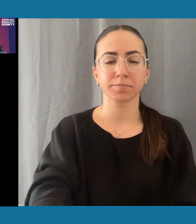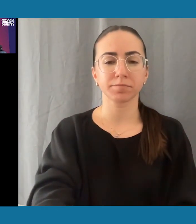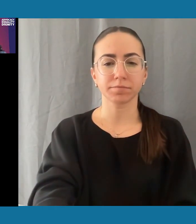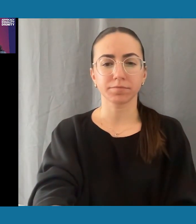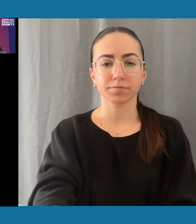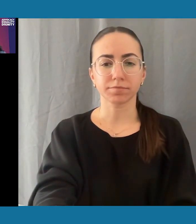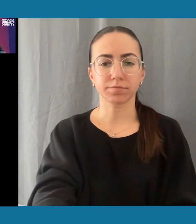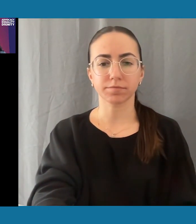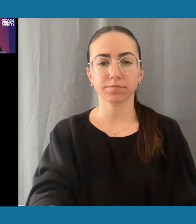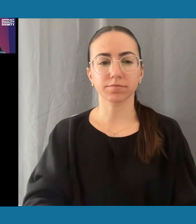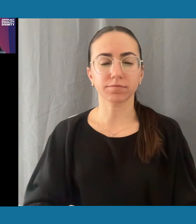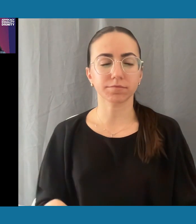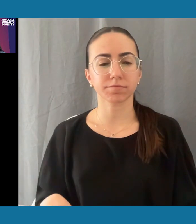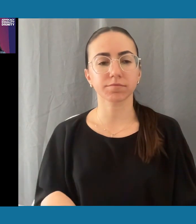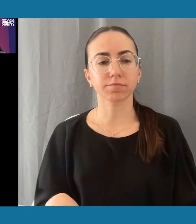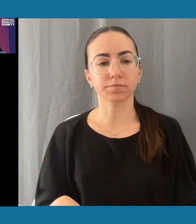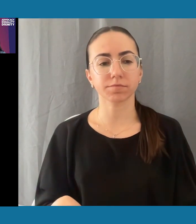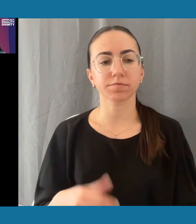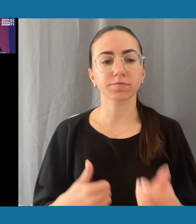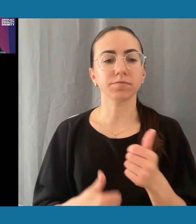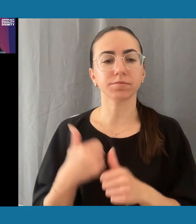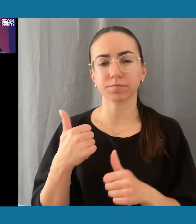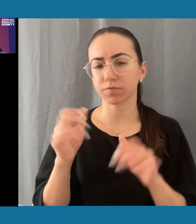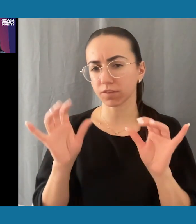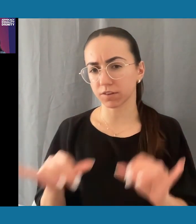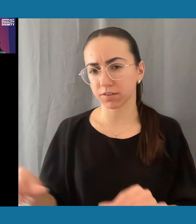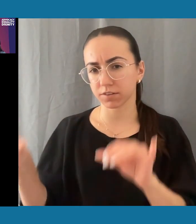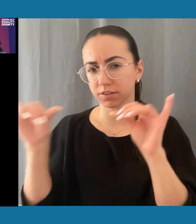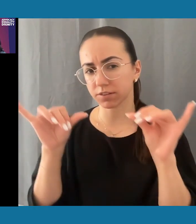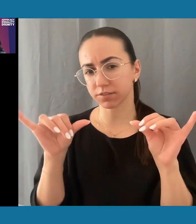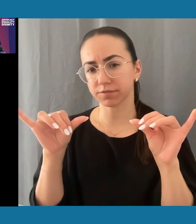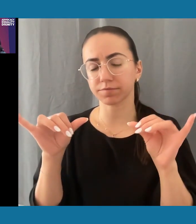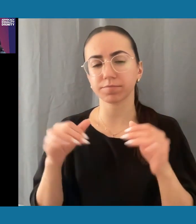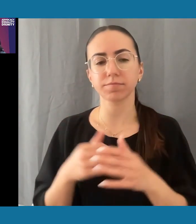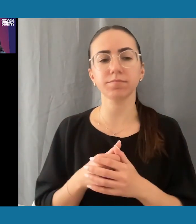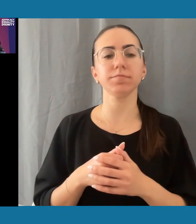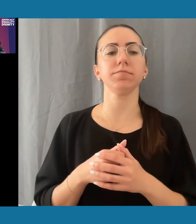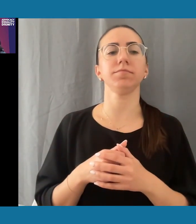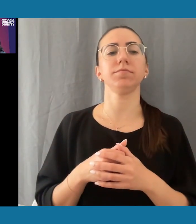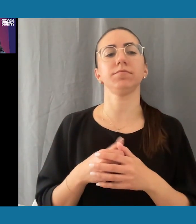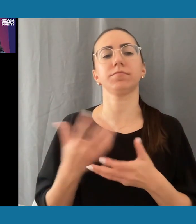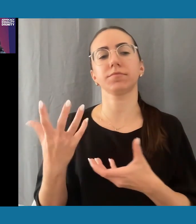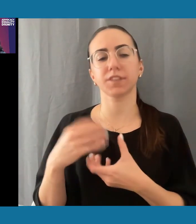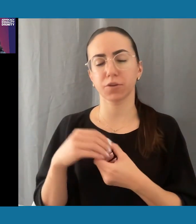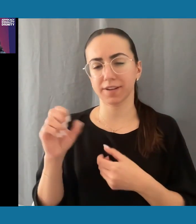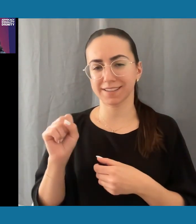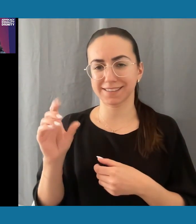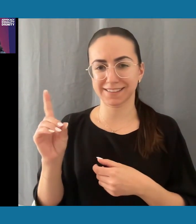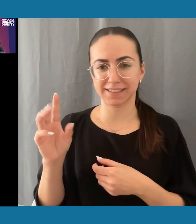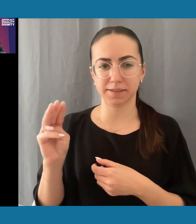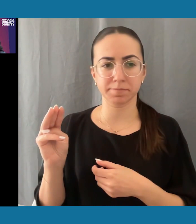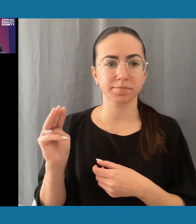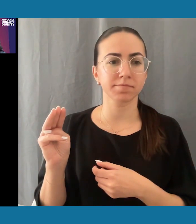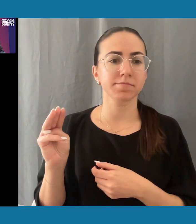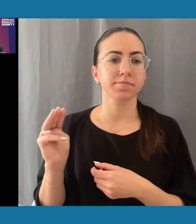most commonly, the domains that we see included in STM agreements are either medical, mental